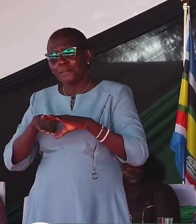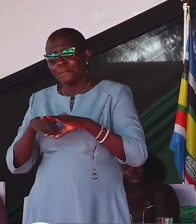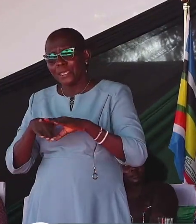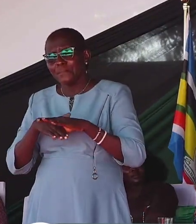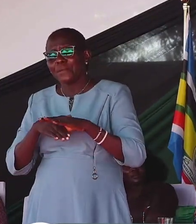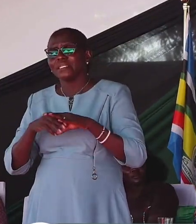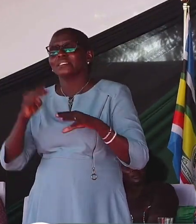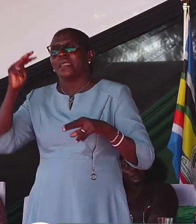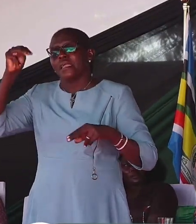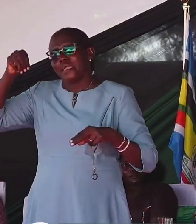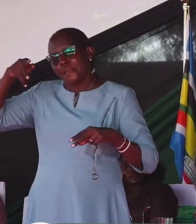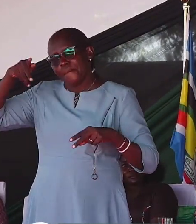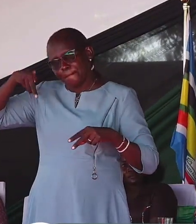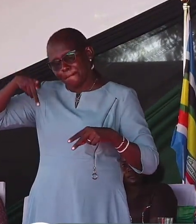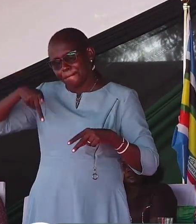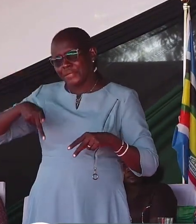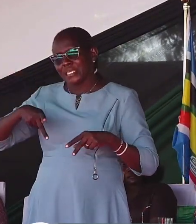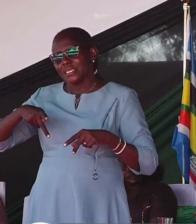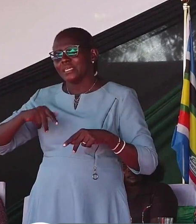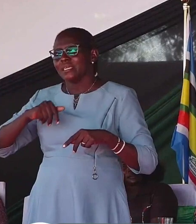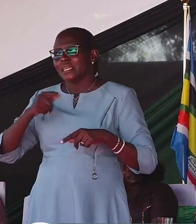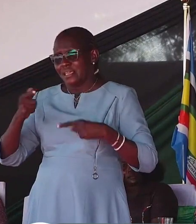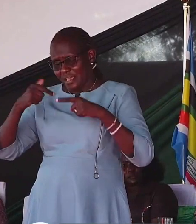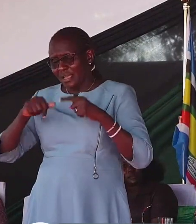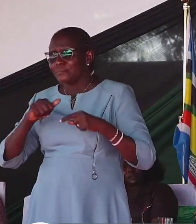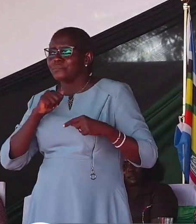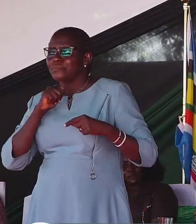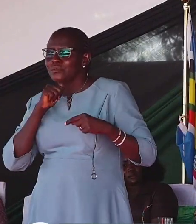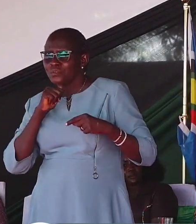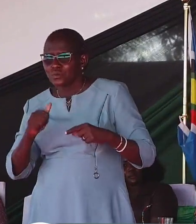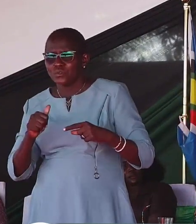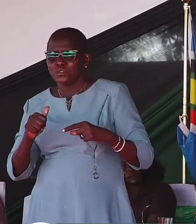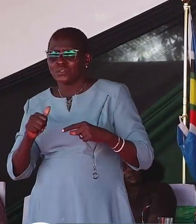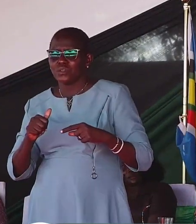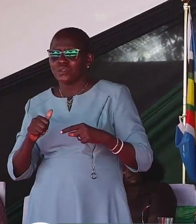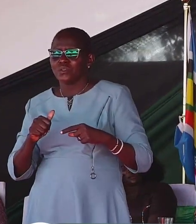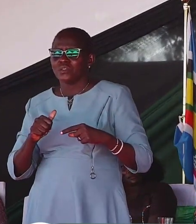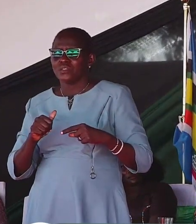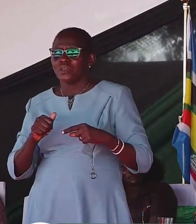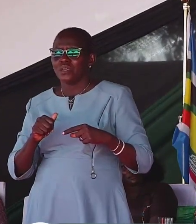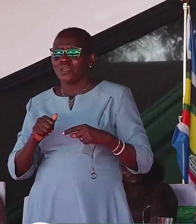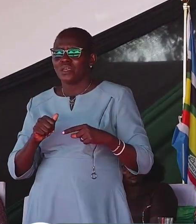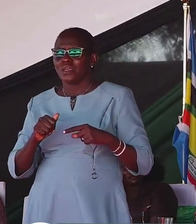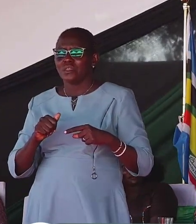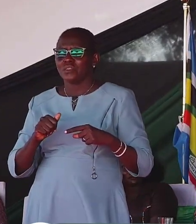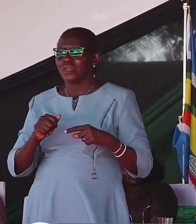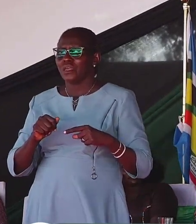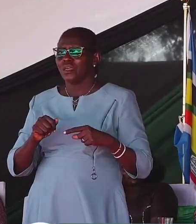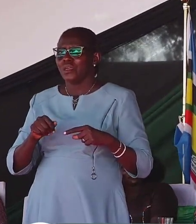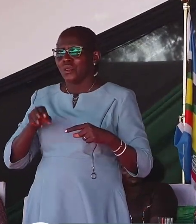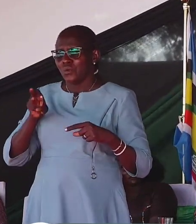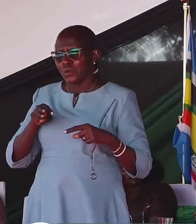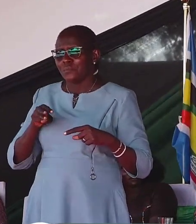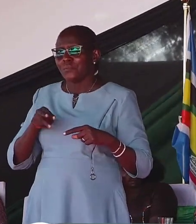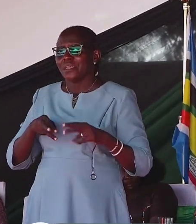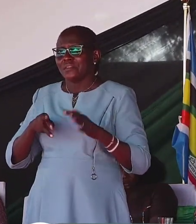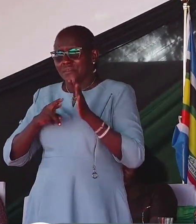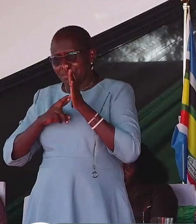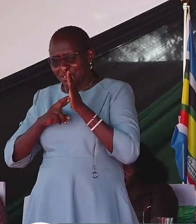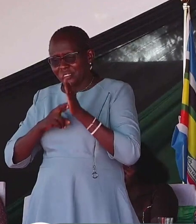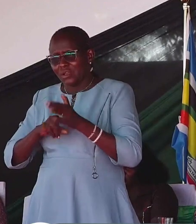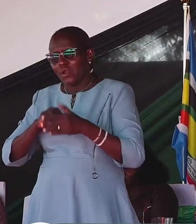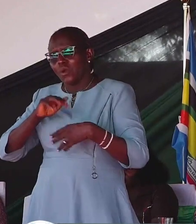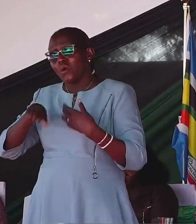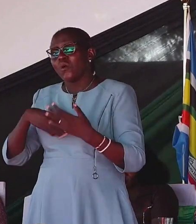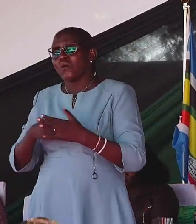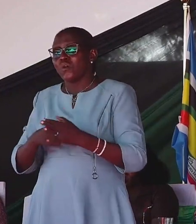really come. I think most of them were committed. The women left, the senator, but all of us are very united. We